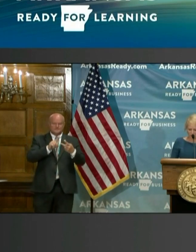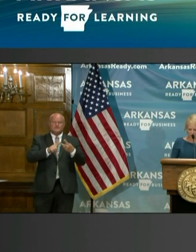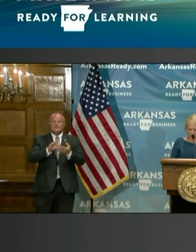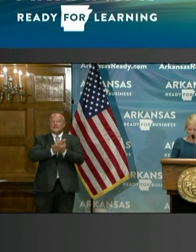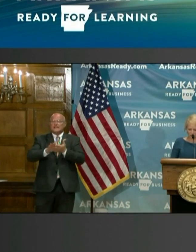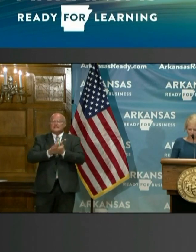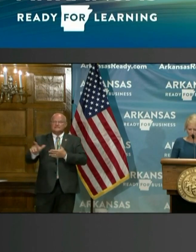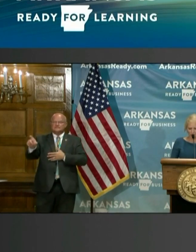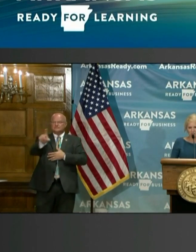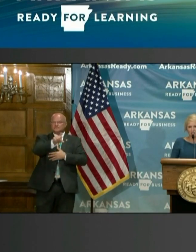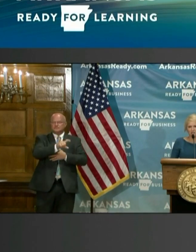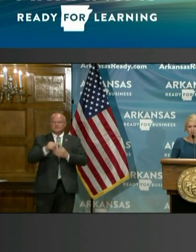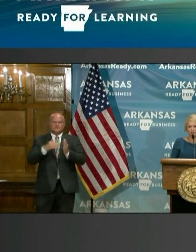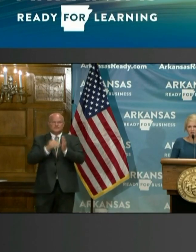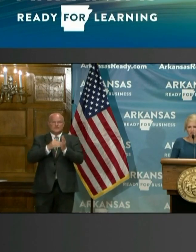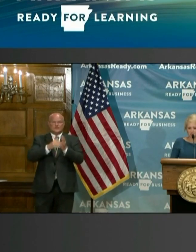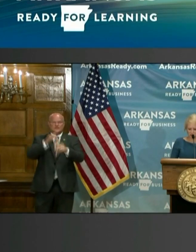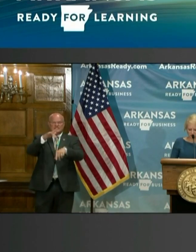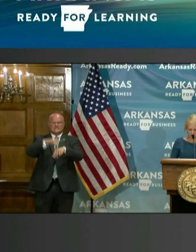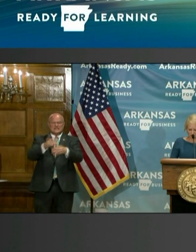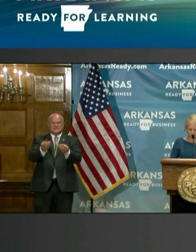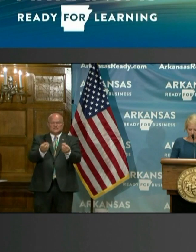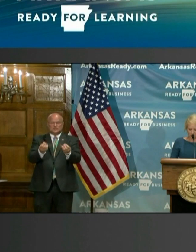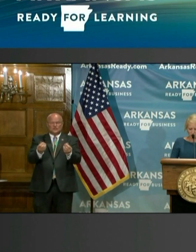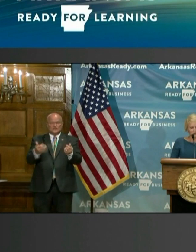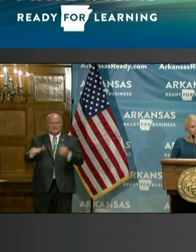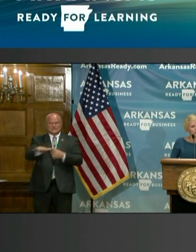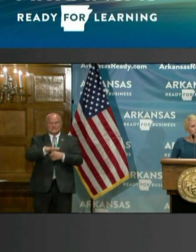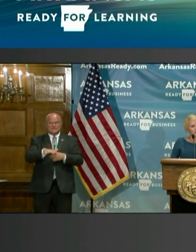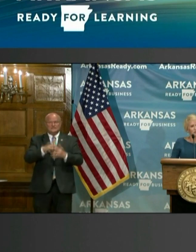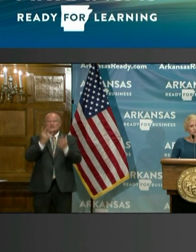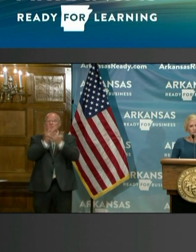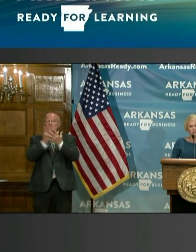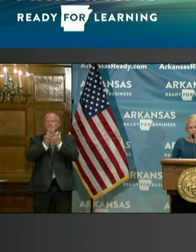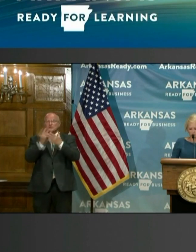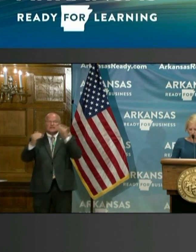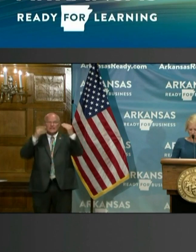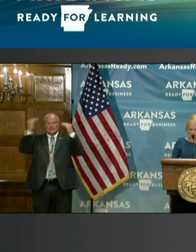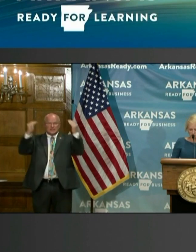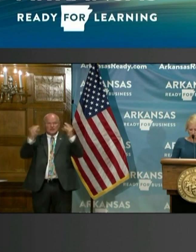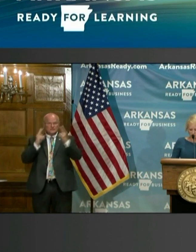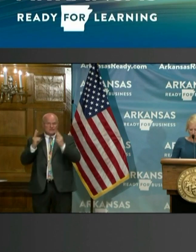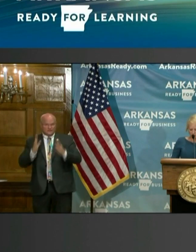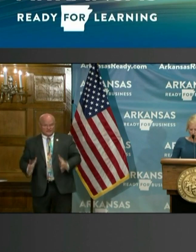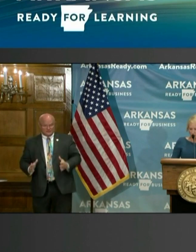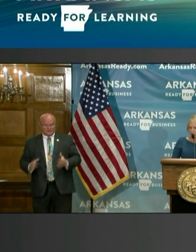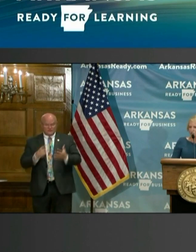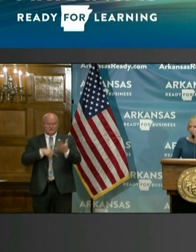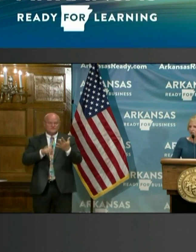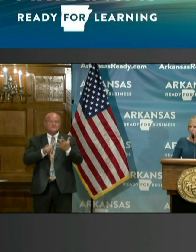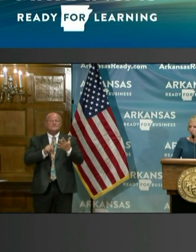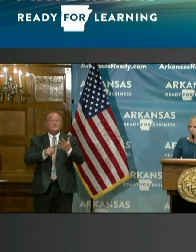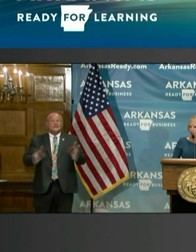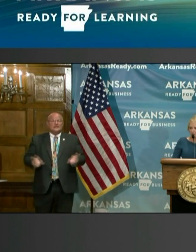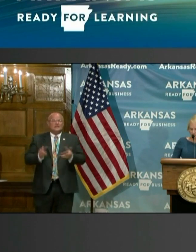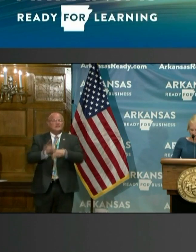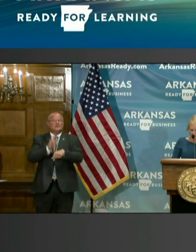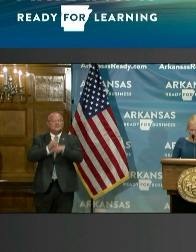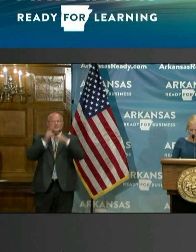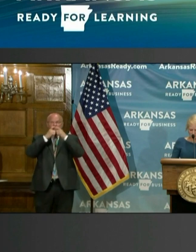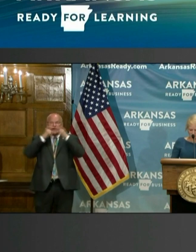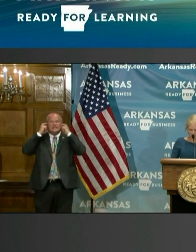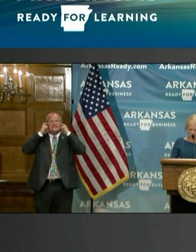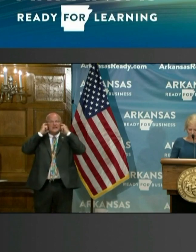and disinfecting frequently touched surfaces, screening adults and visitors, encouraging the use of